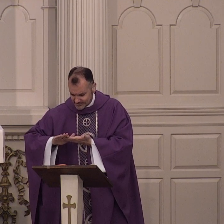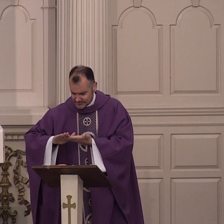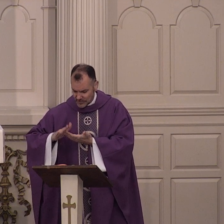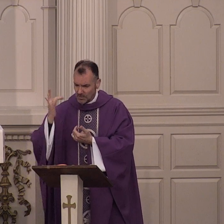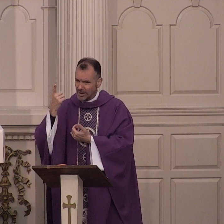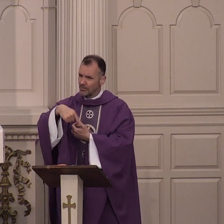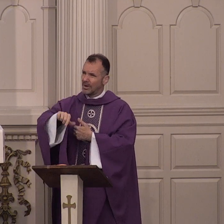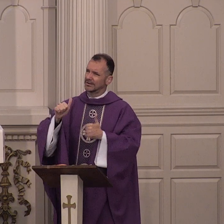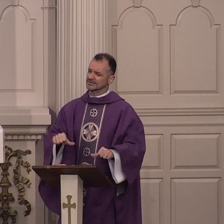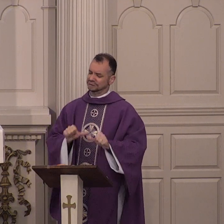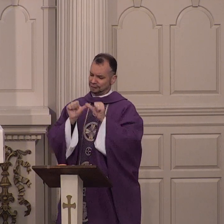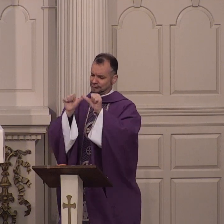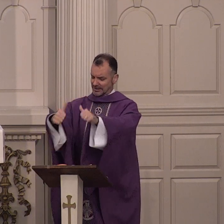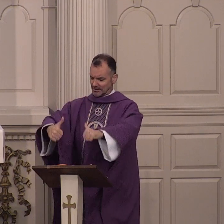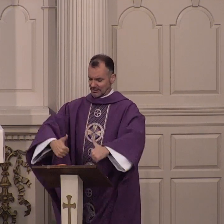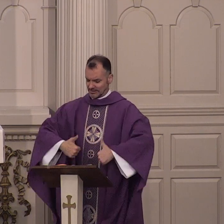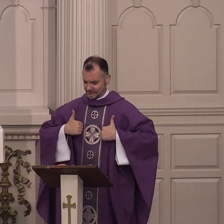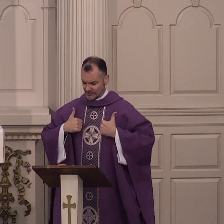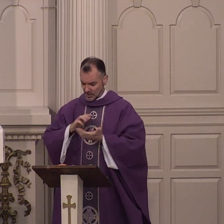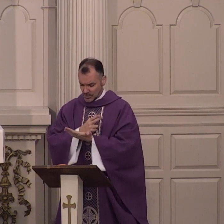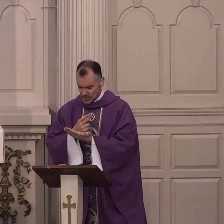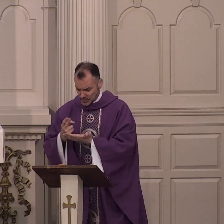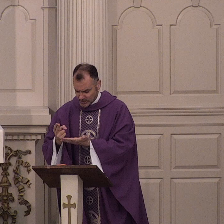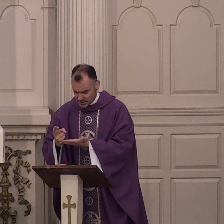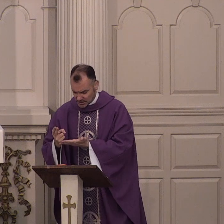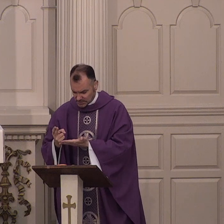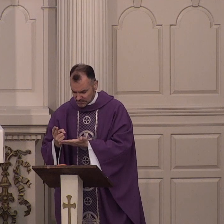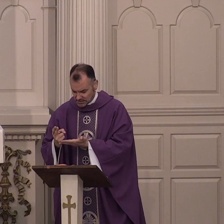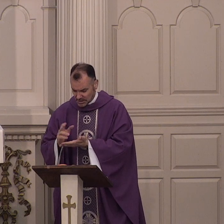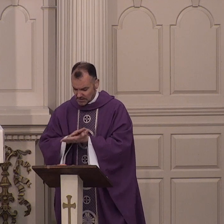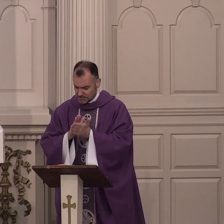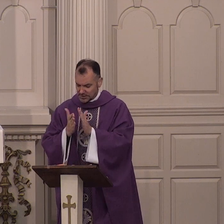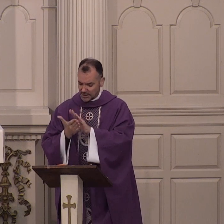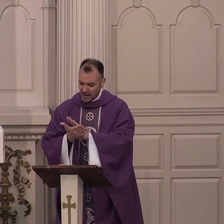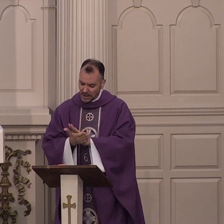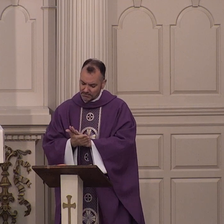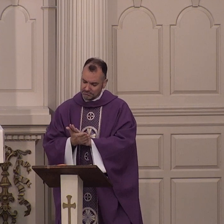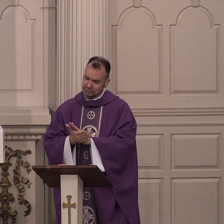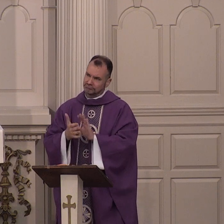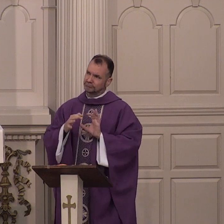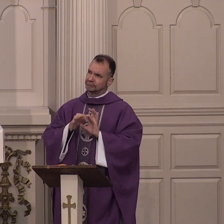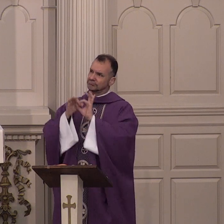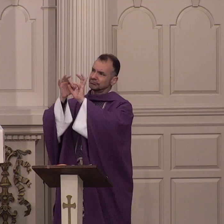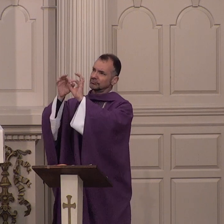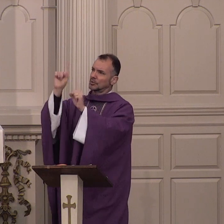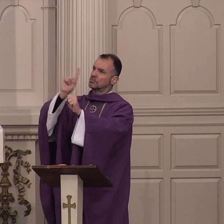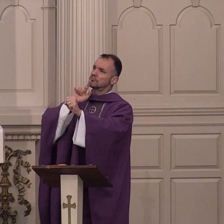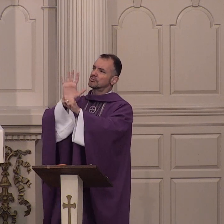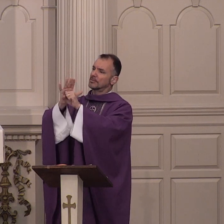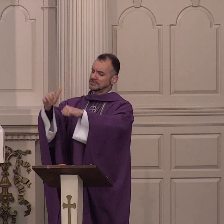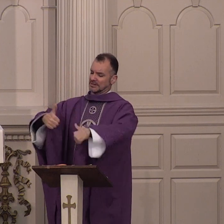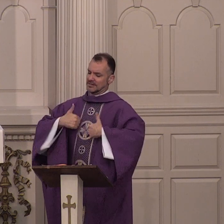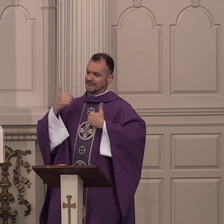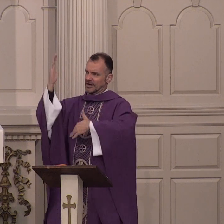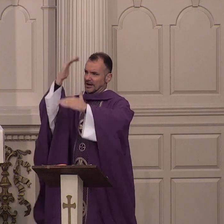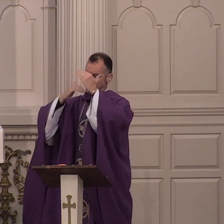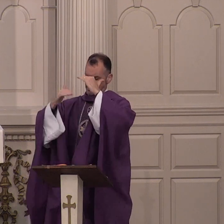they may persevere in holy living and be made full heirs of your promise.